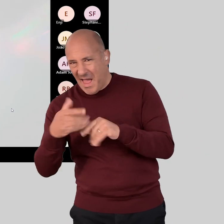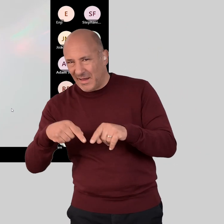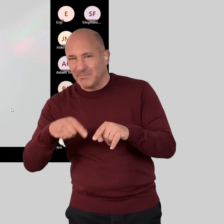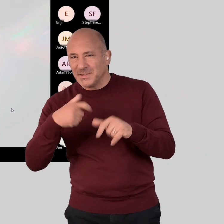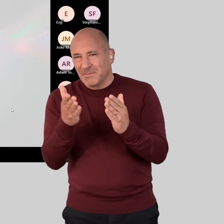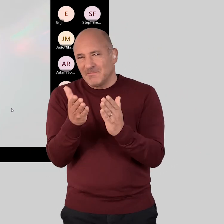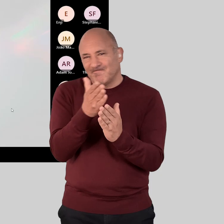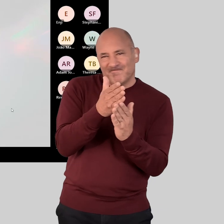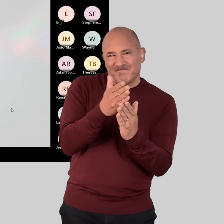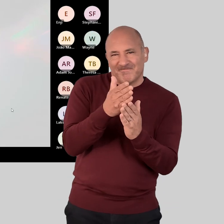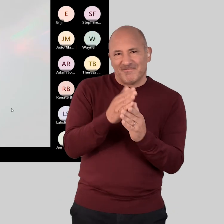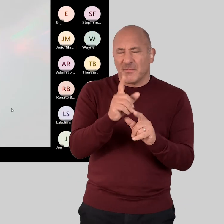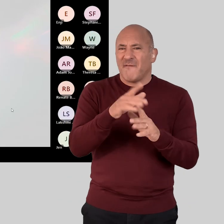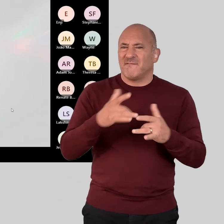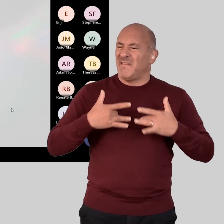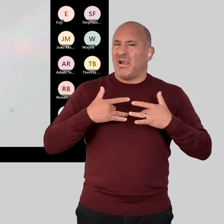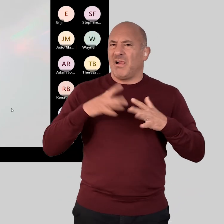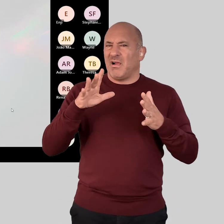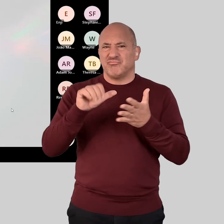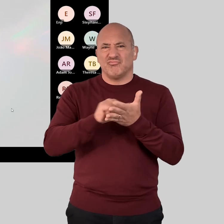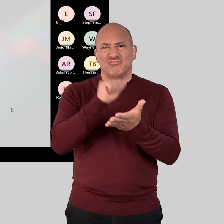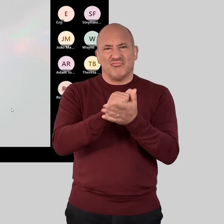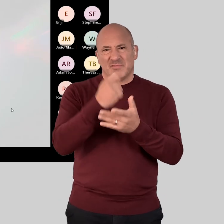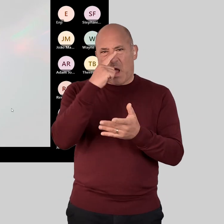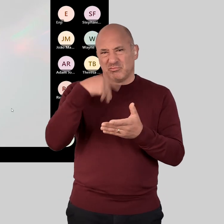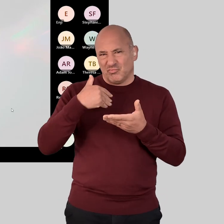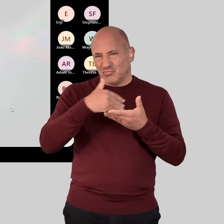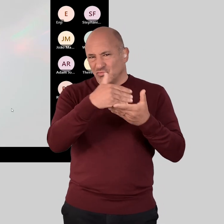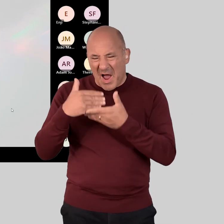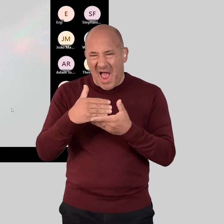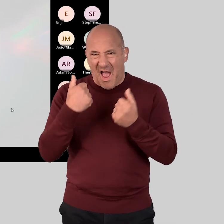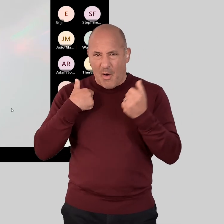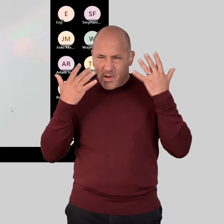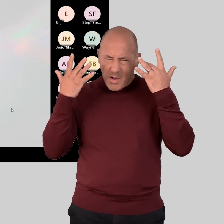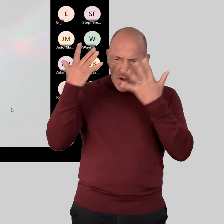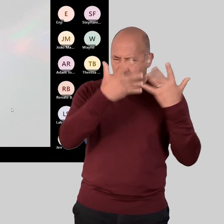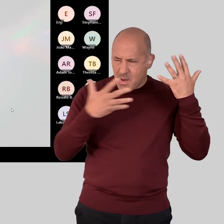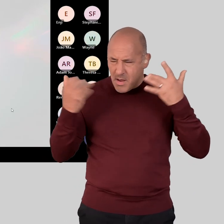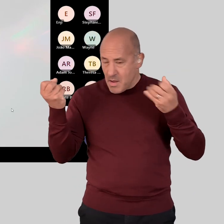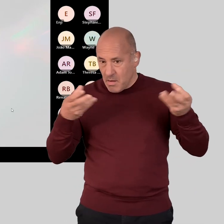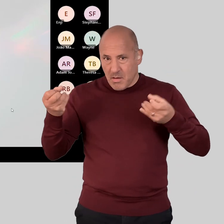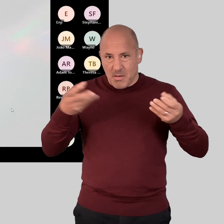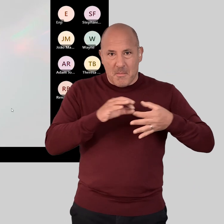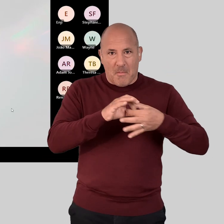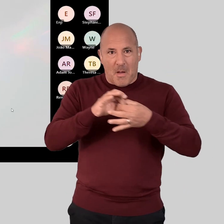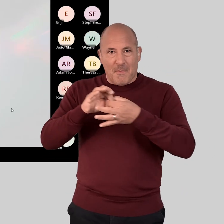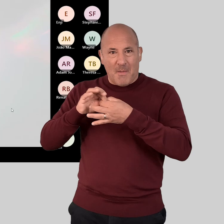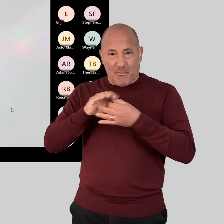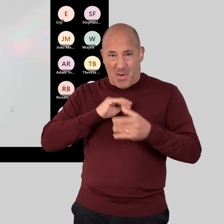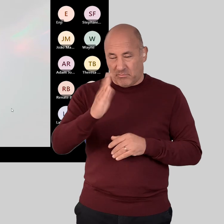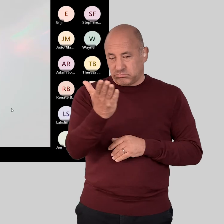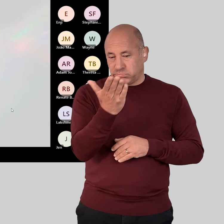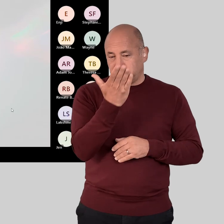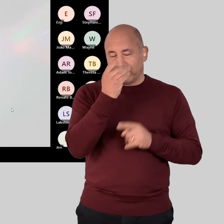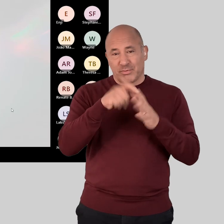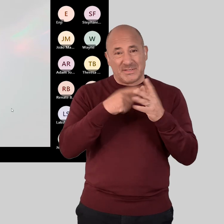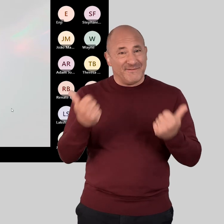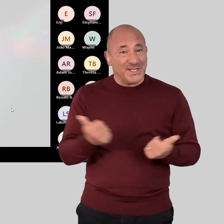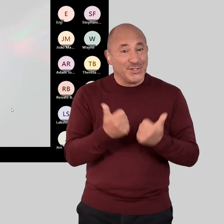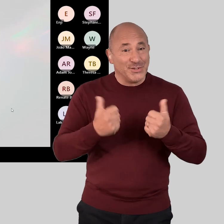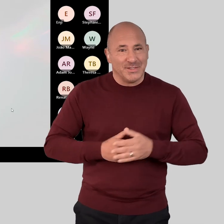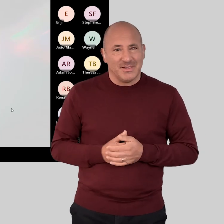the middle in a way than we thought we would be with the final event, but it feels like a really nice time to share the way that the thinking is kind of coming together as we